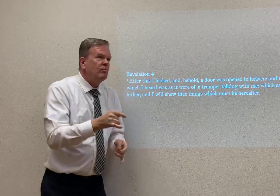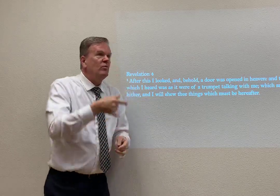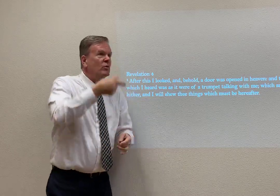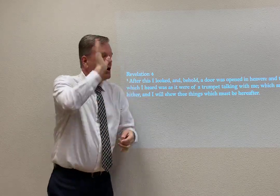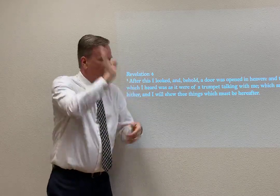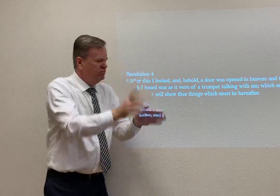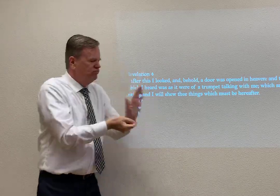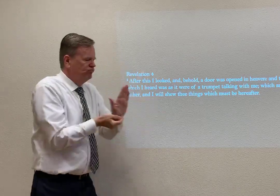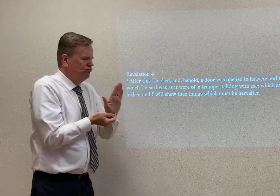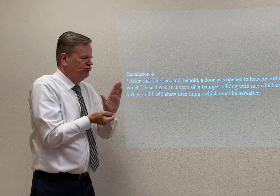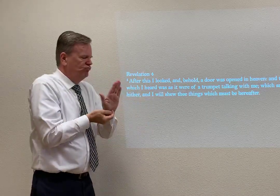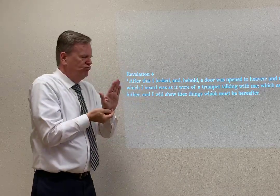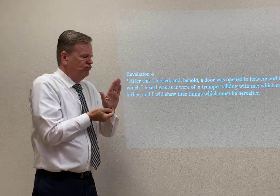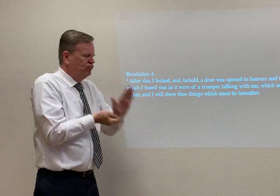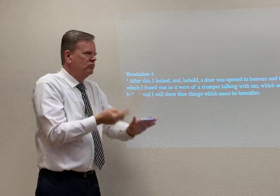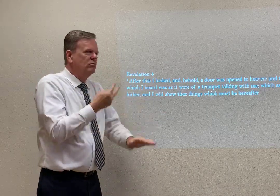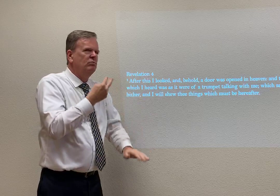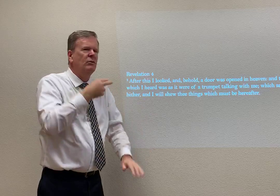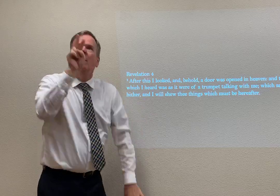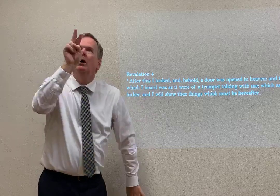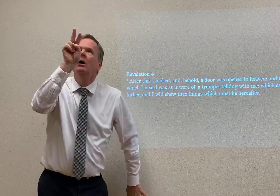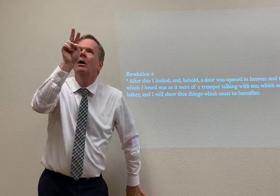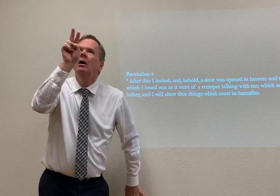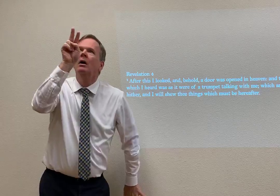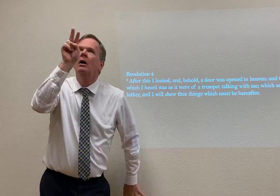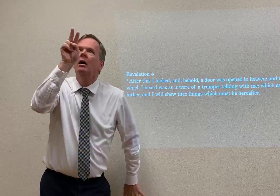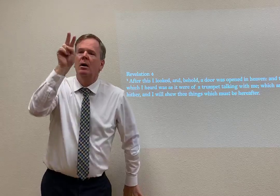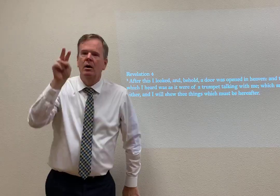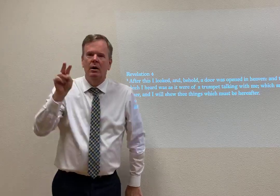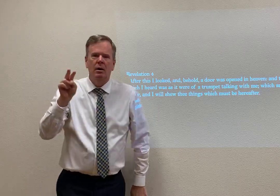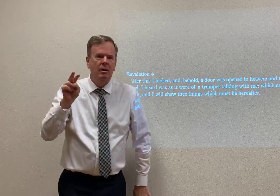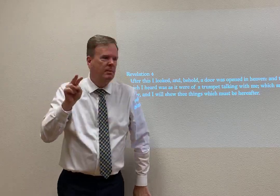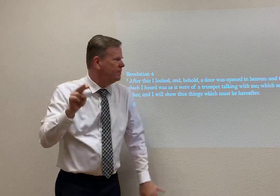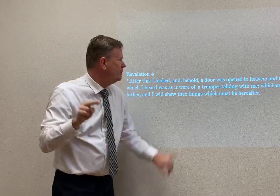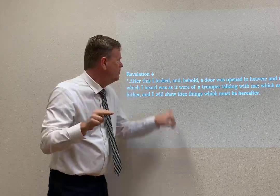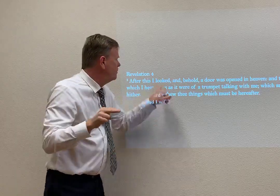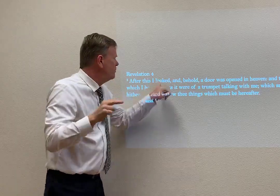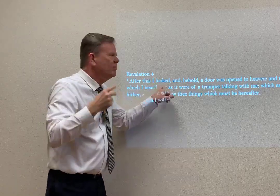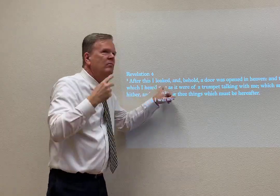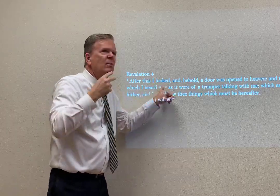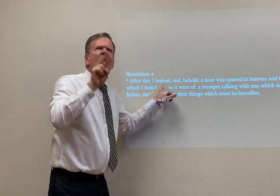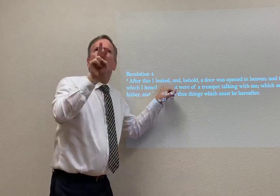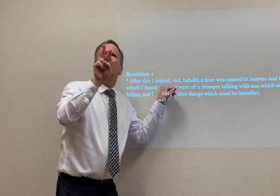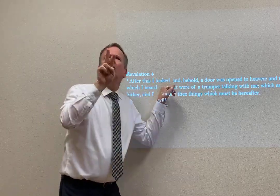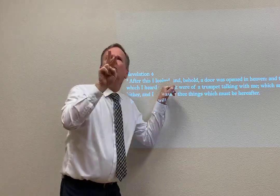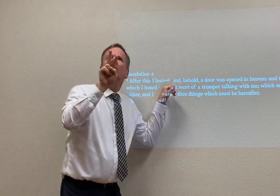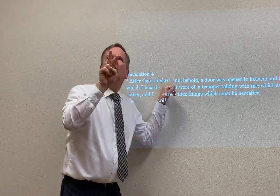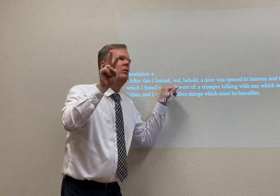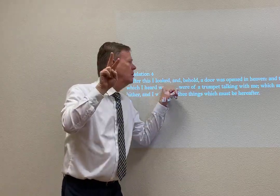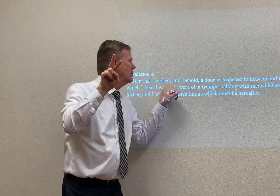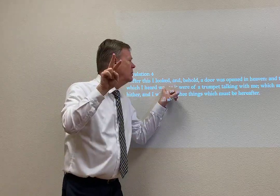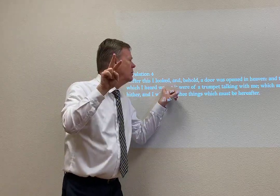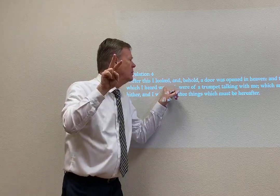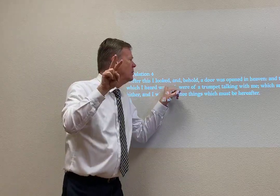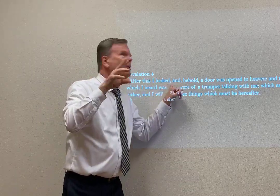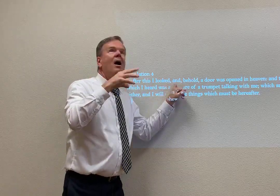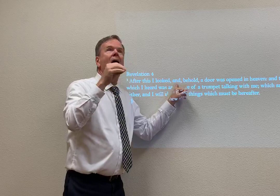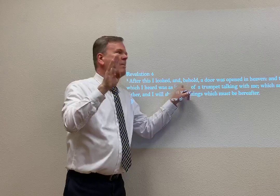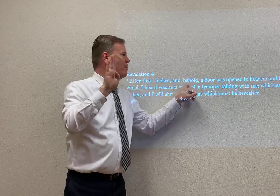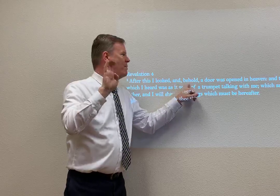this is interesting. God is showing John this, and John is writing them down as he sees them. In Revelation chapter 4, verse 1,